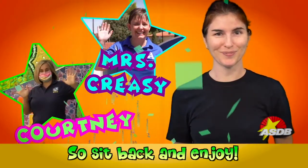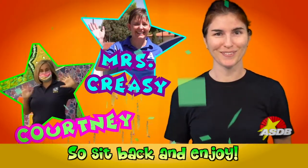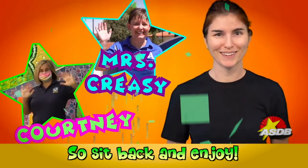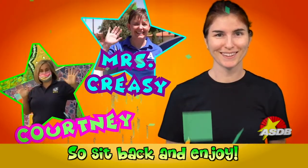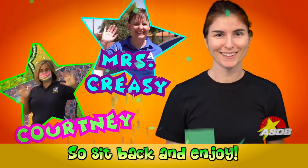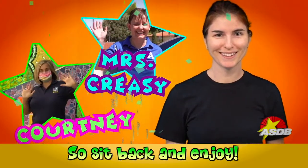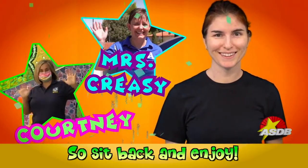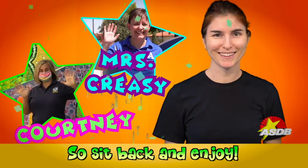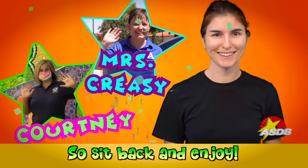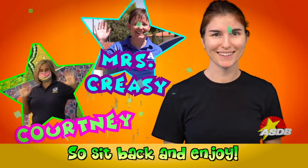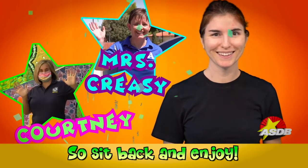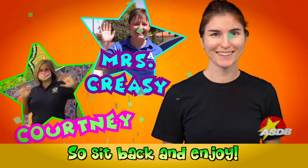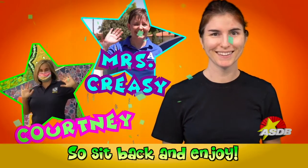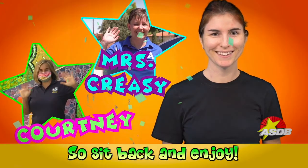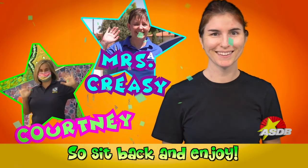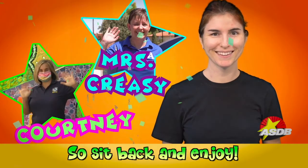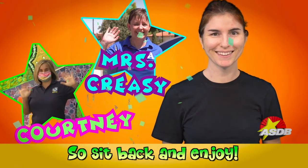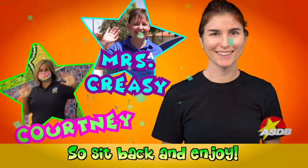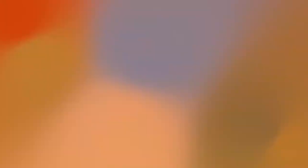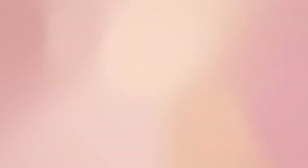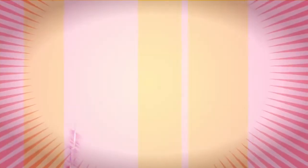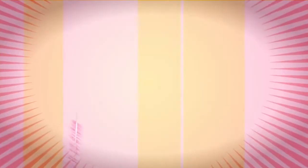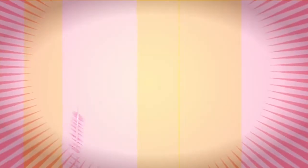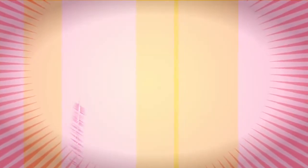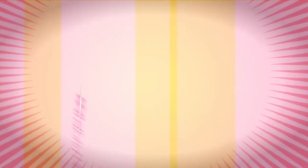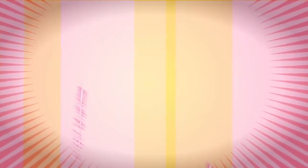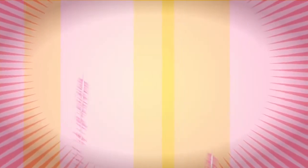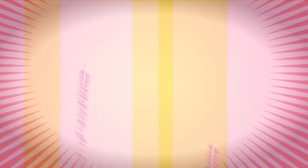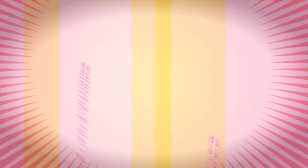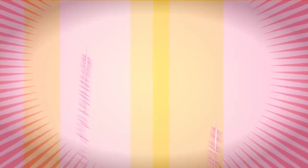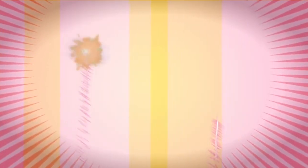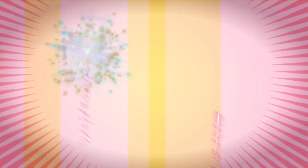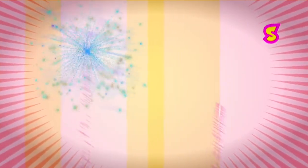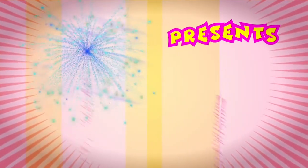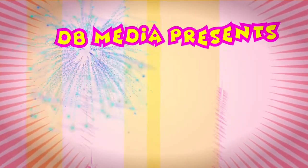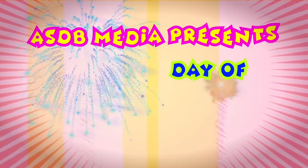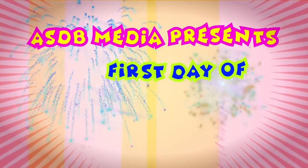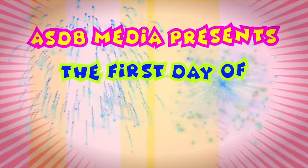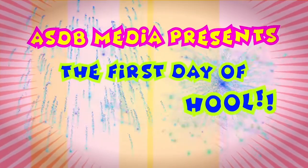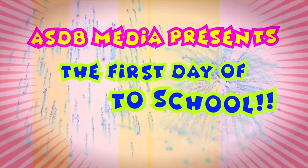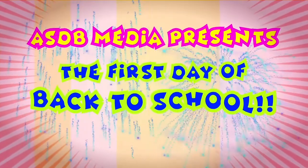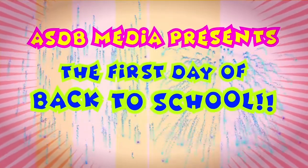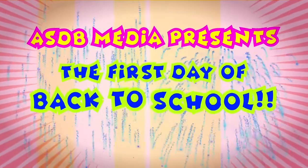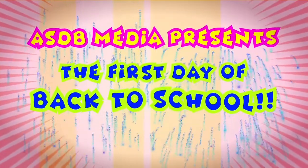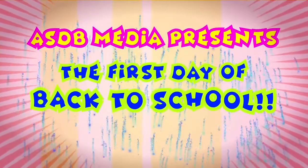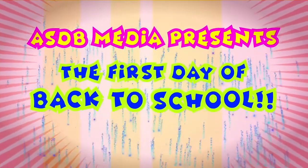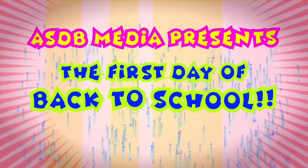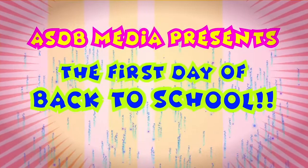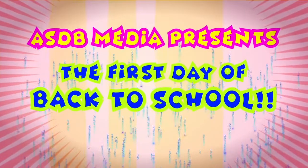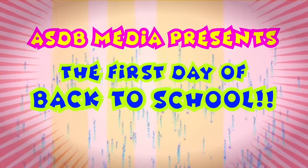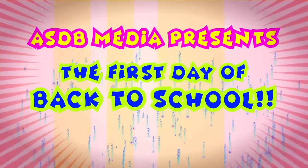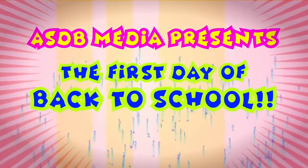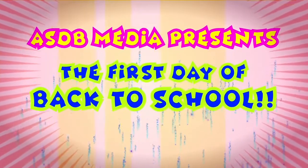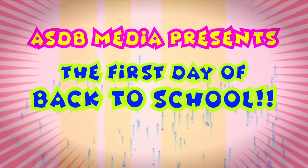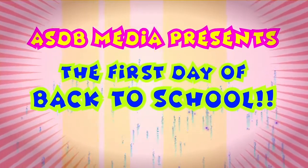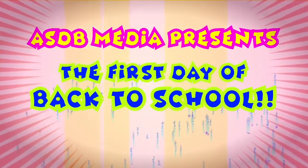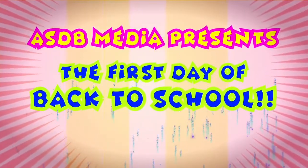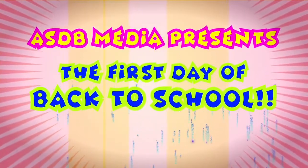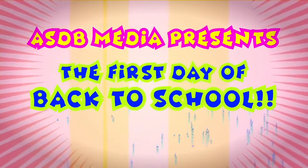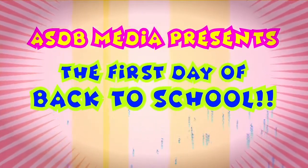are Miss Creasy and Courtney. They are waving. It cuts to a pink and orange background. Words appear. ASDB Media presents the first day of back to school. Miss